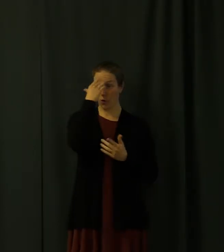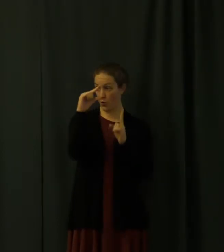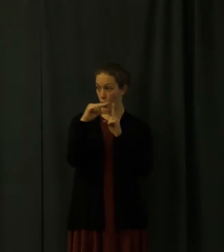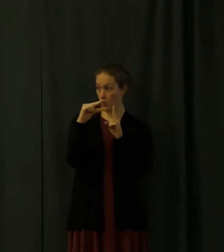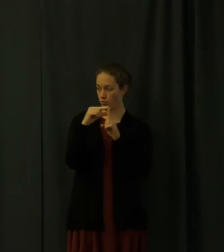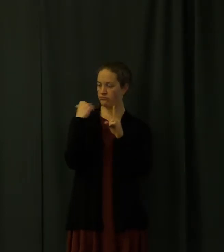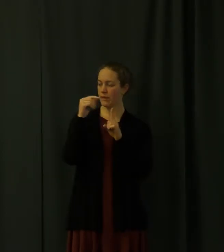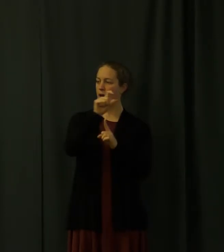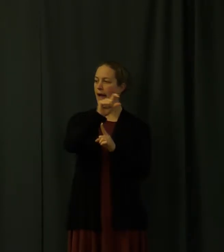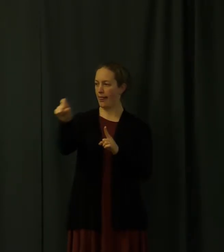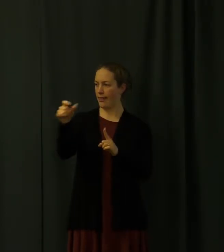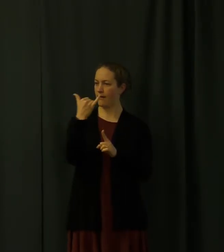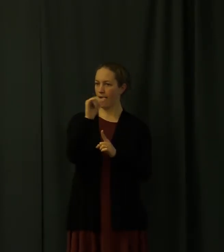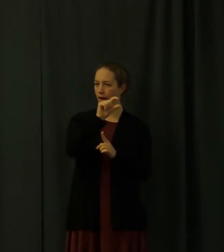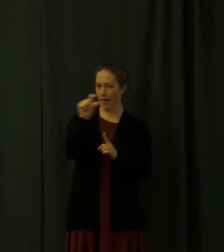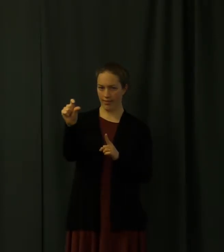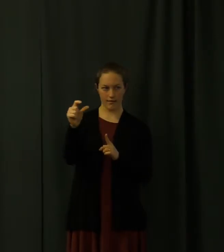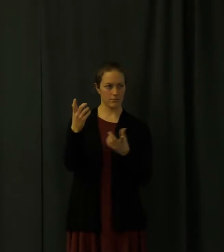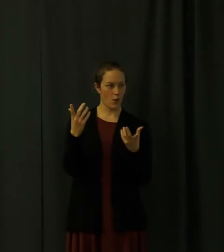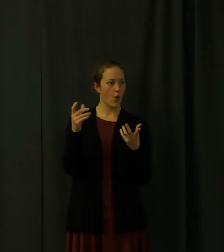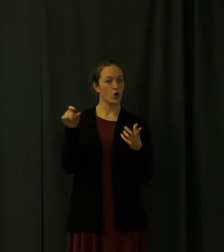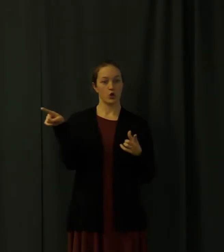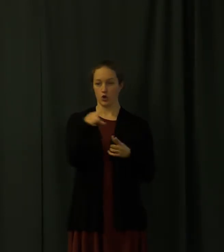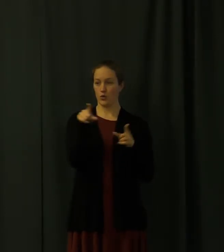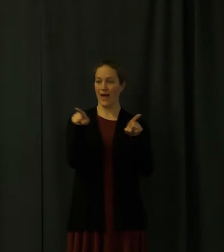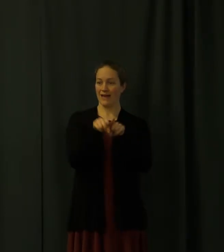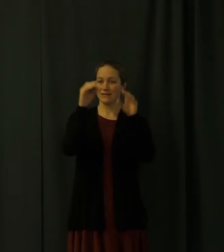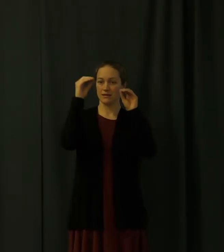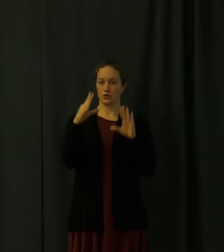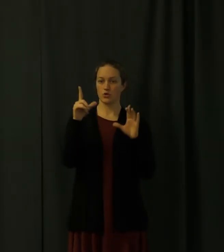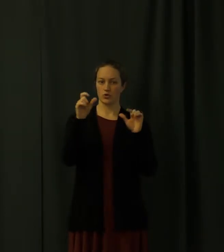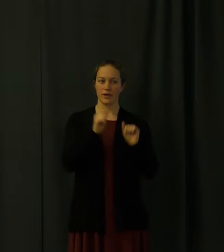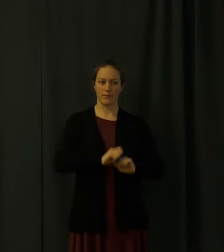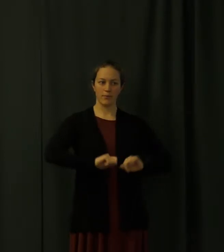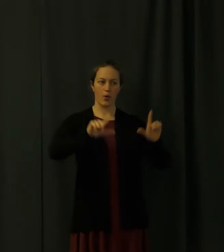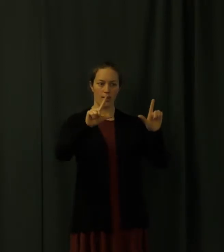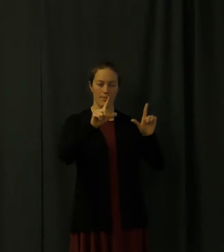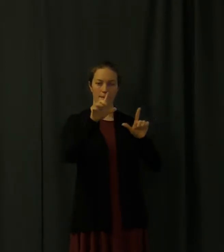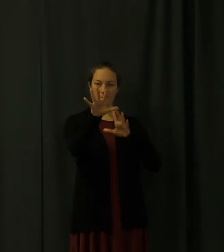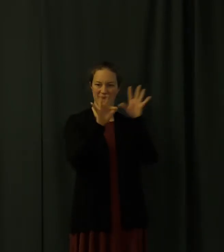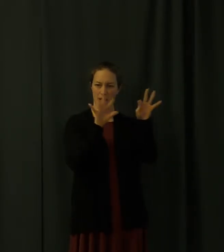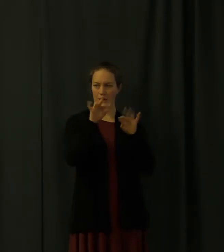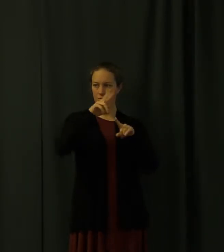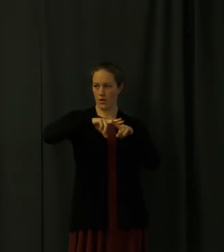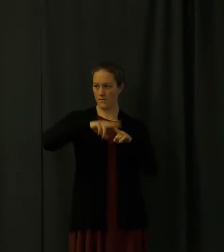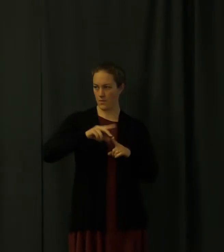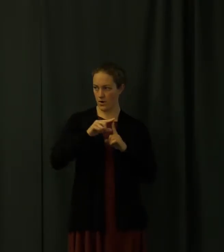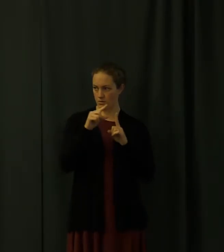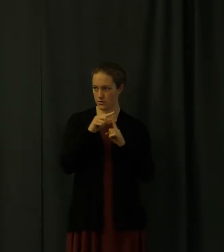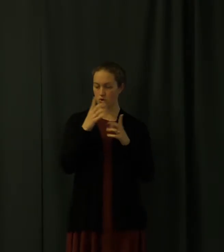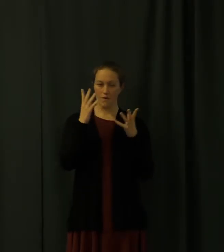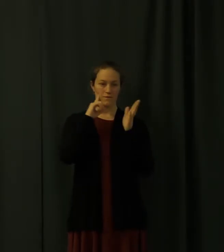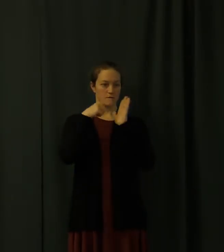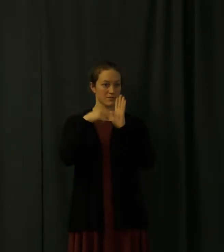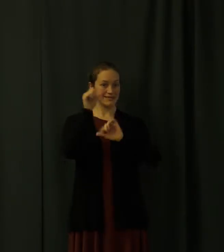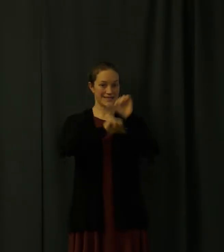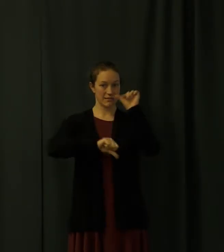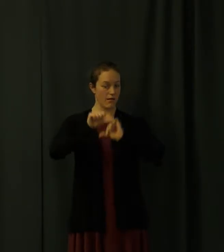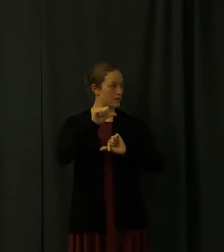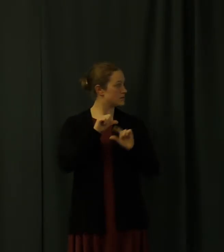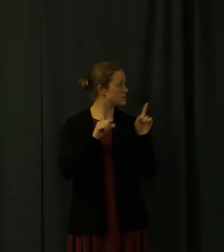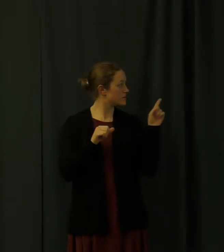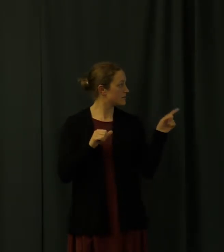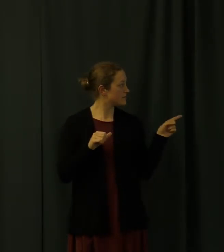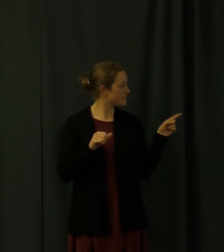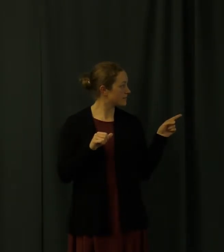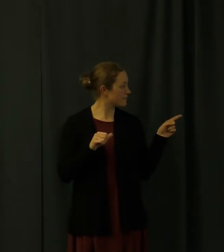okay? Or you could do this as their teacher, pull out vocabulary words, okay? So I'm going to highlight science. I'm just going to double click and I'm going to click this